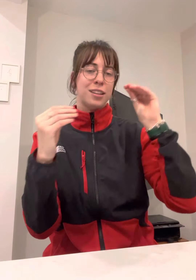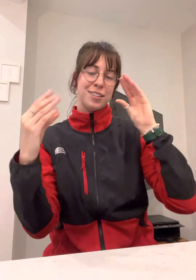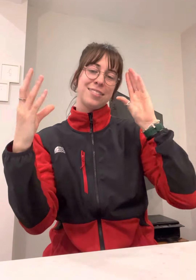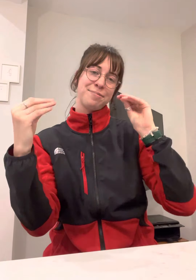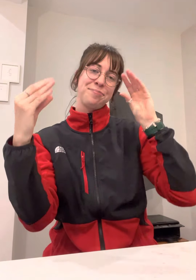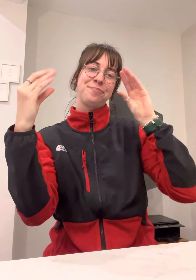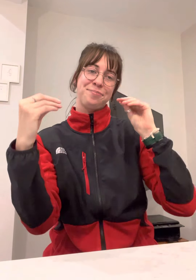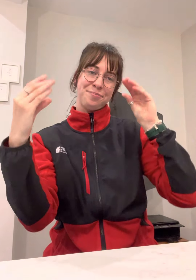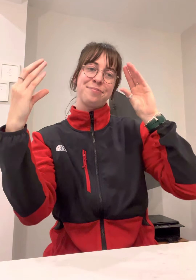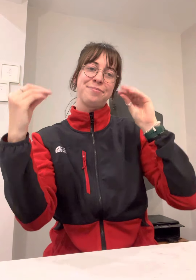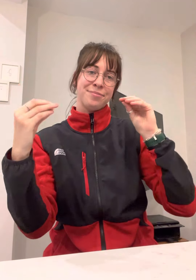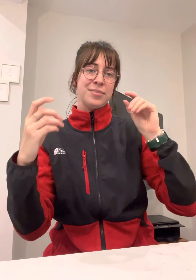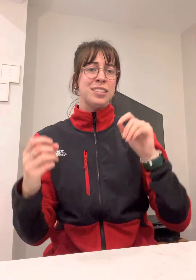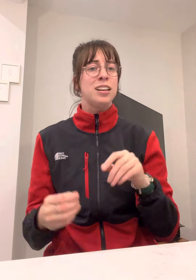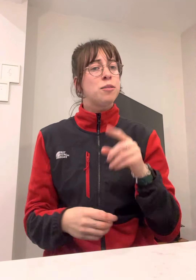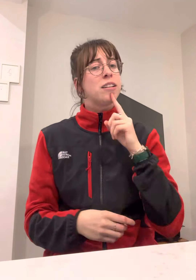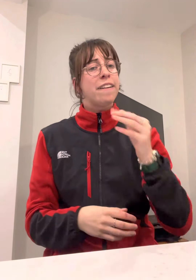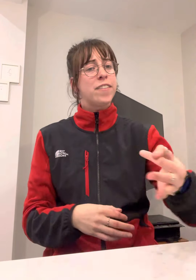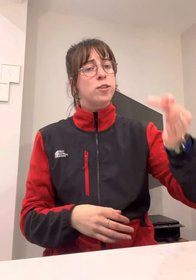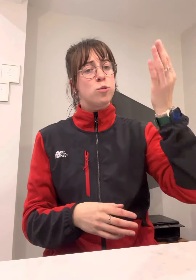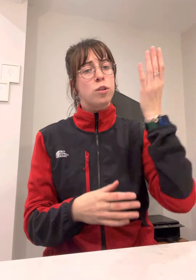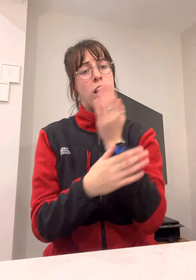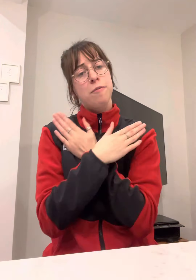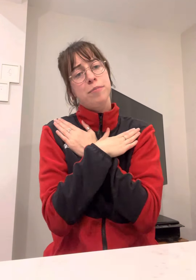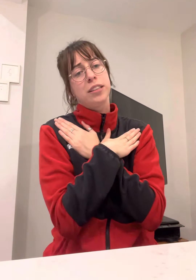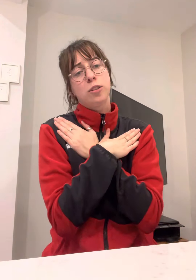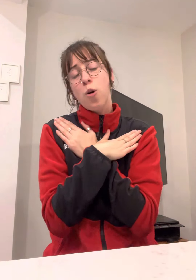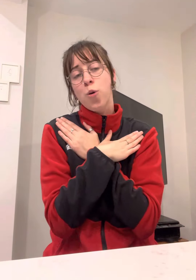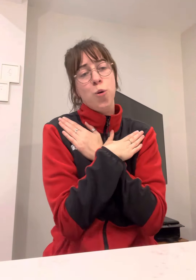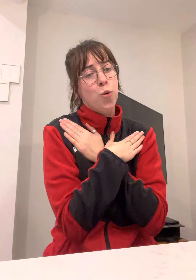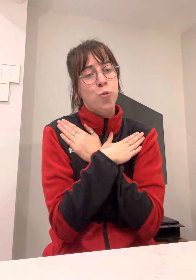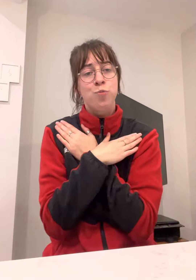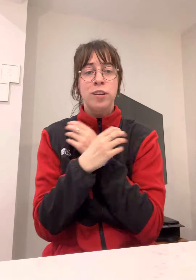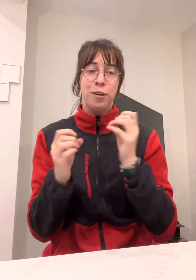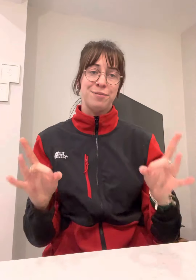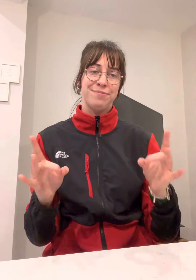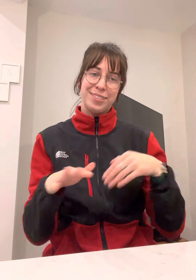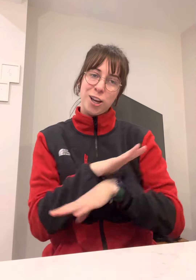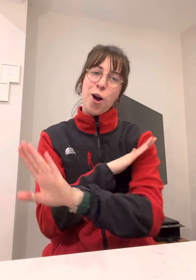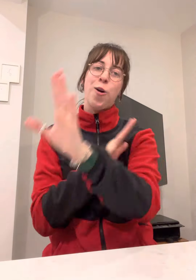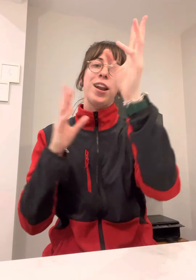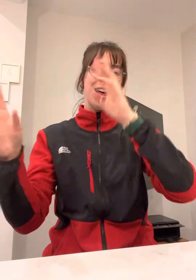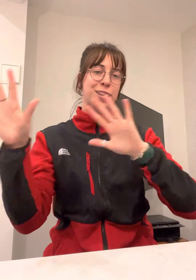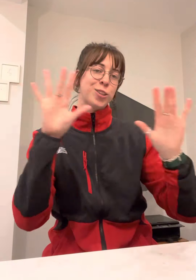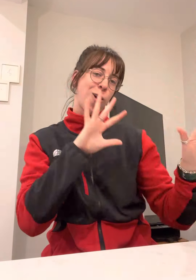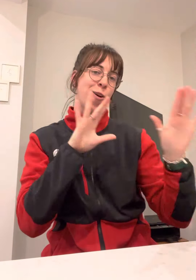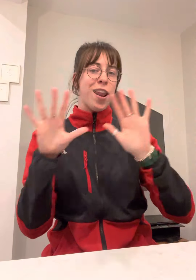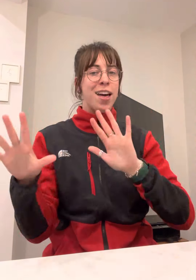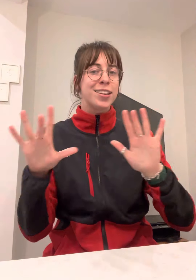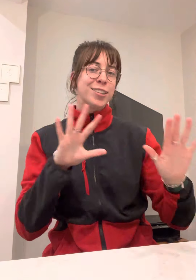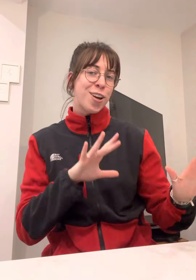goodbying. As long as you love me so. Let it snow, let it snow, let it snow.